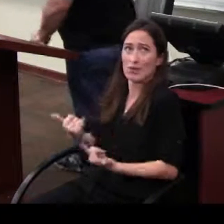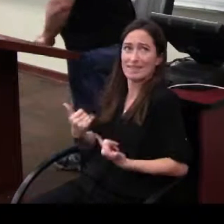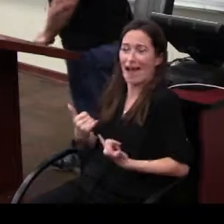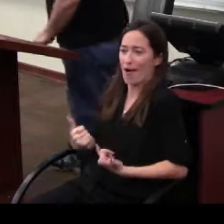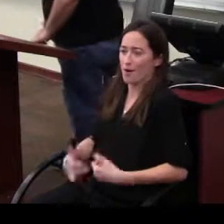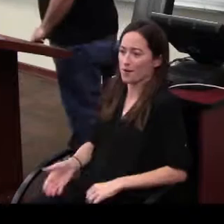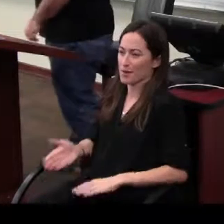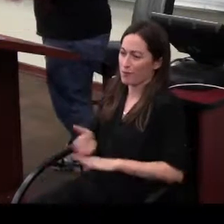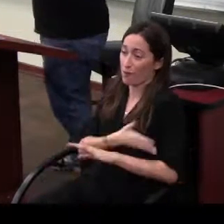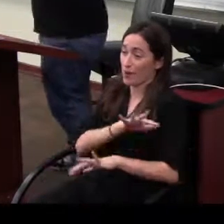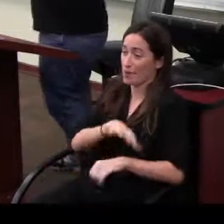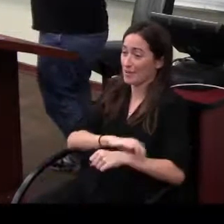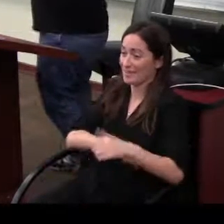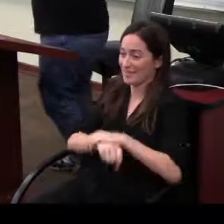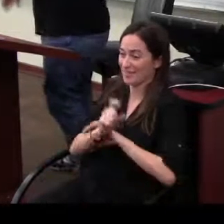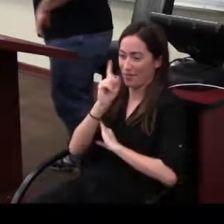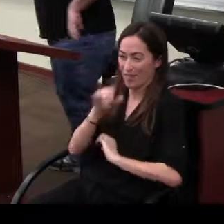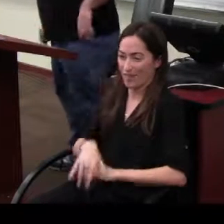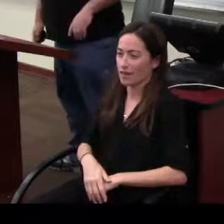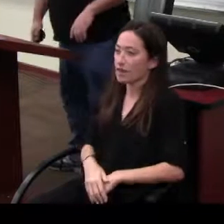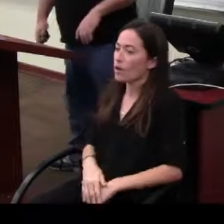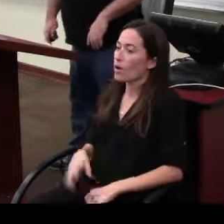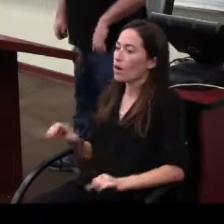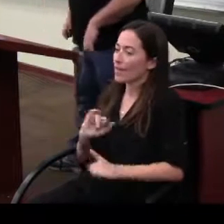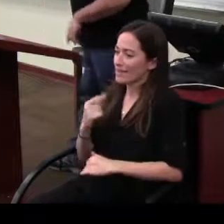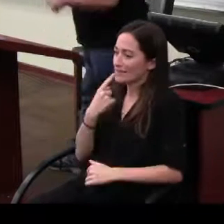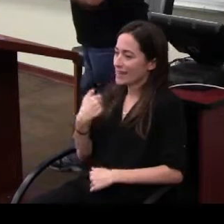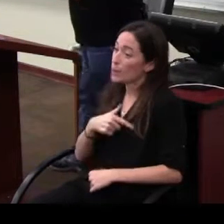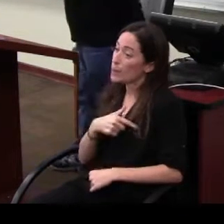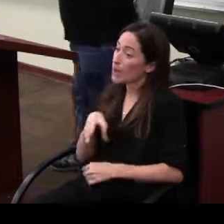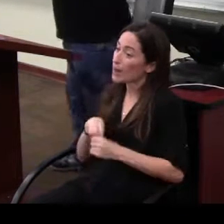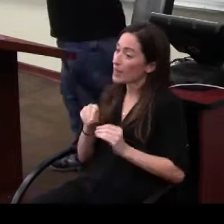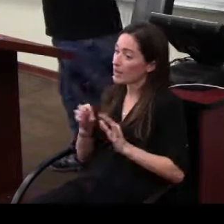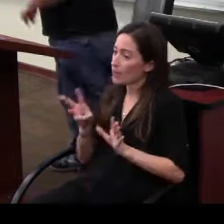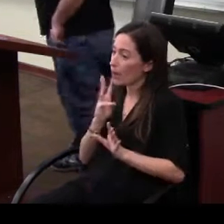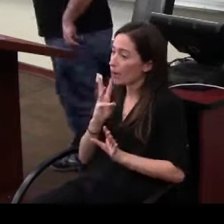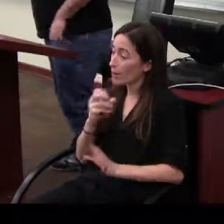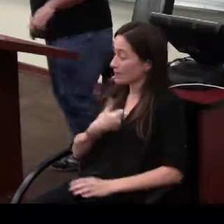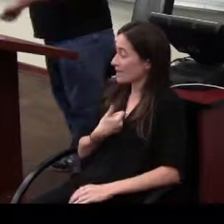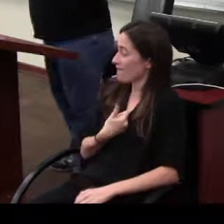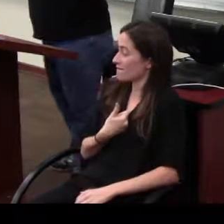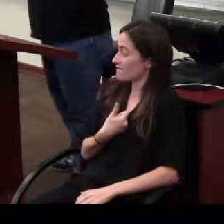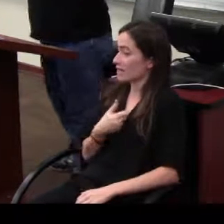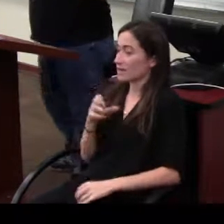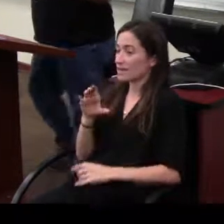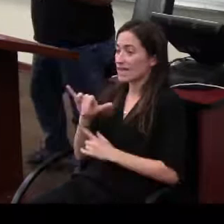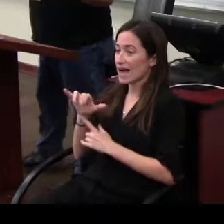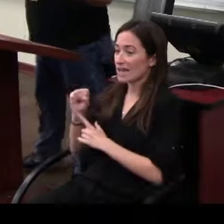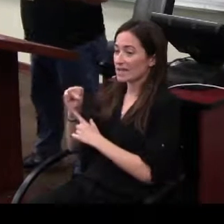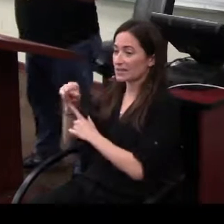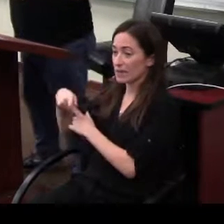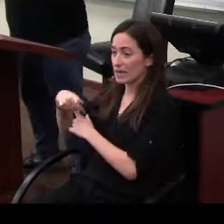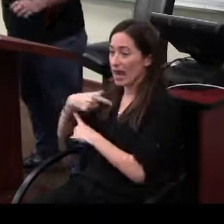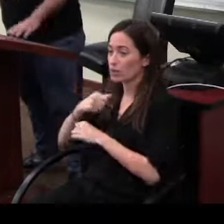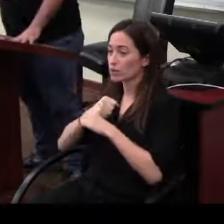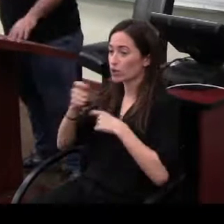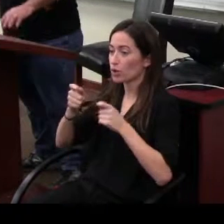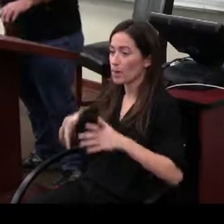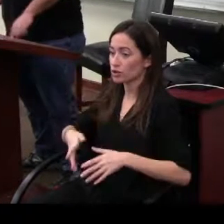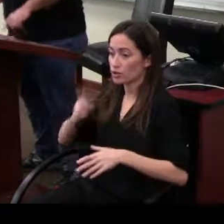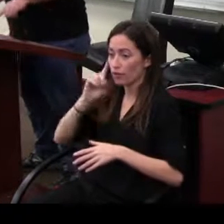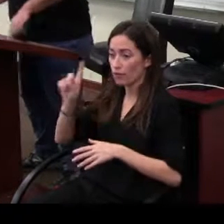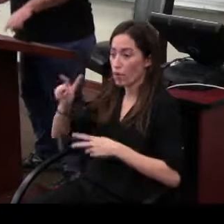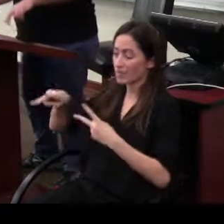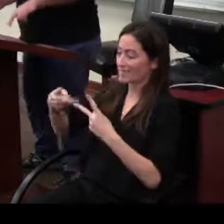now. So, and like I said, we're over here in Clearwater. Me, CISSP, I was a security manager for